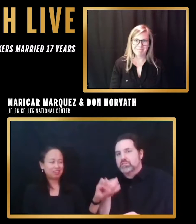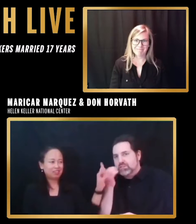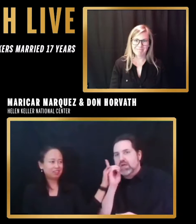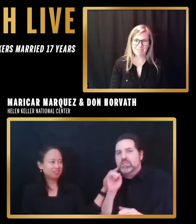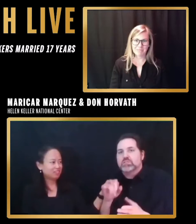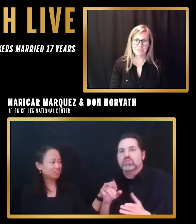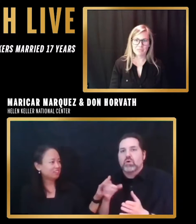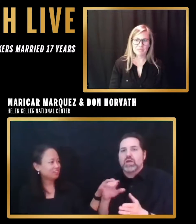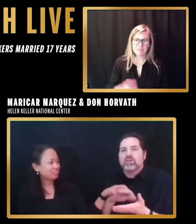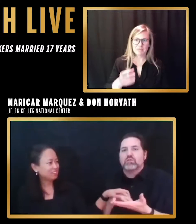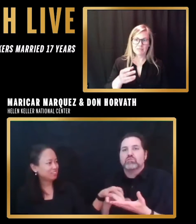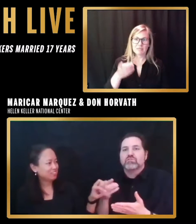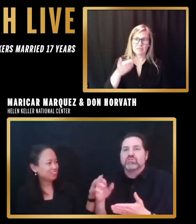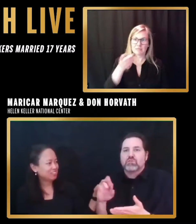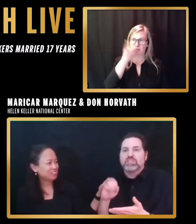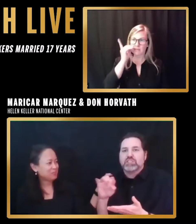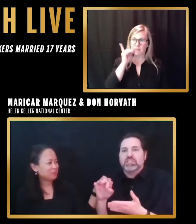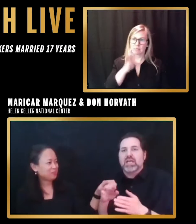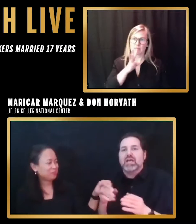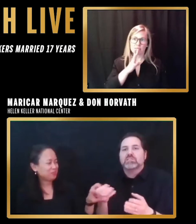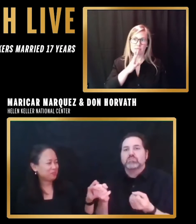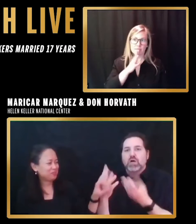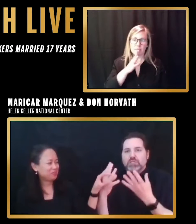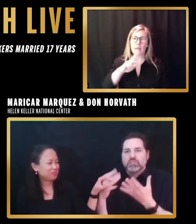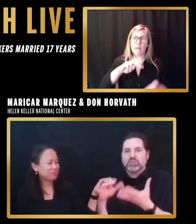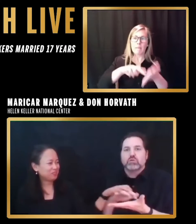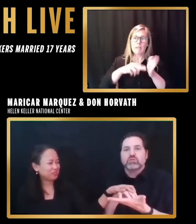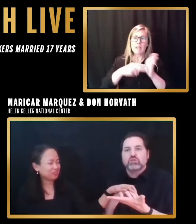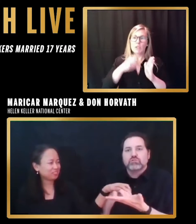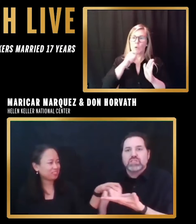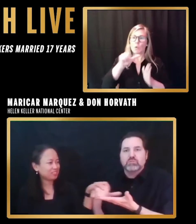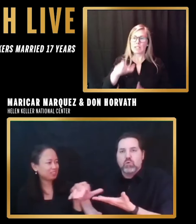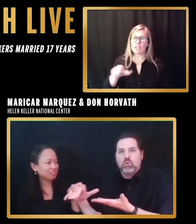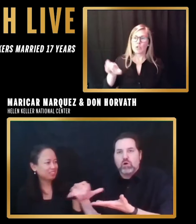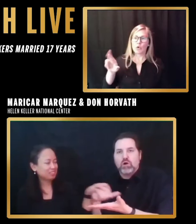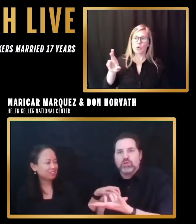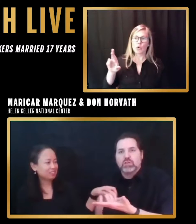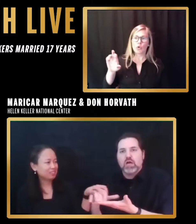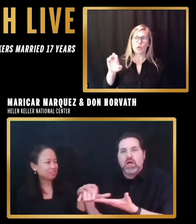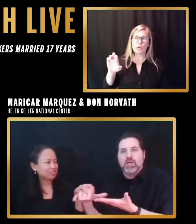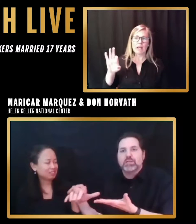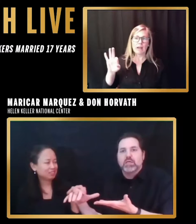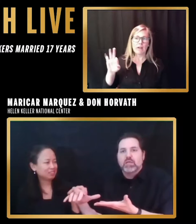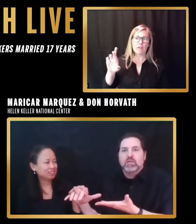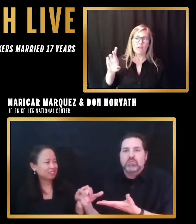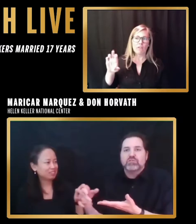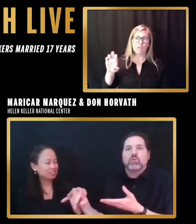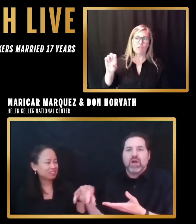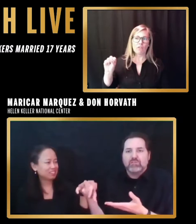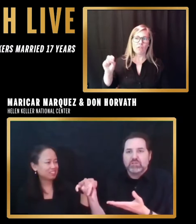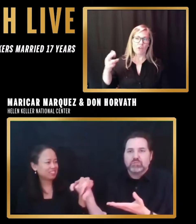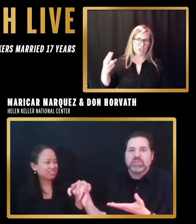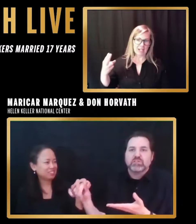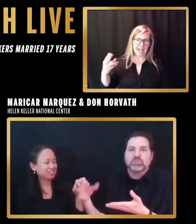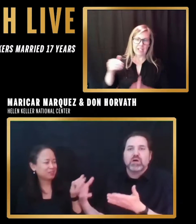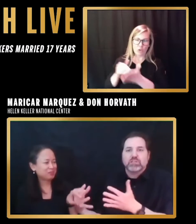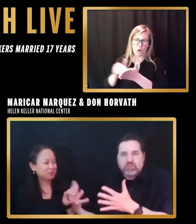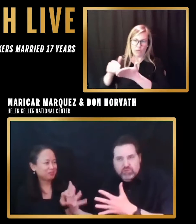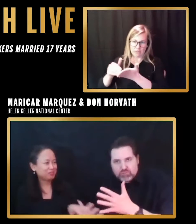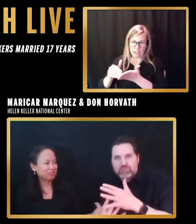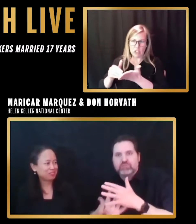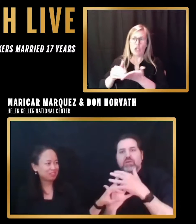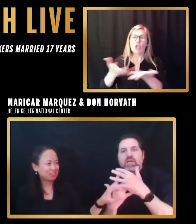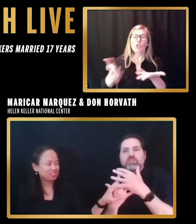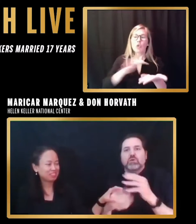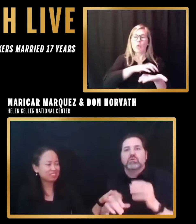And this is why you don't have to refresh it as much. So you can read more on the line before having to press the button